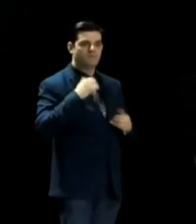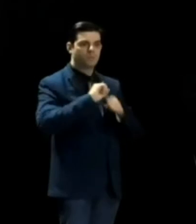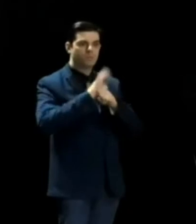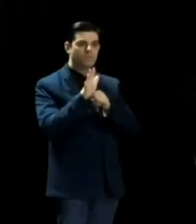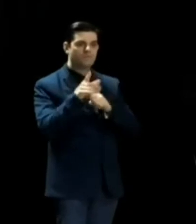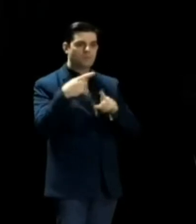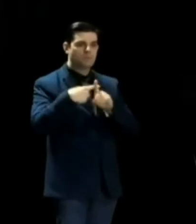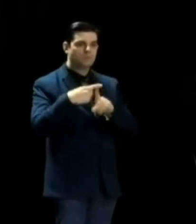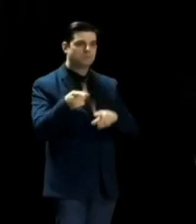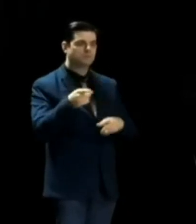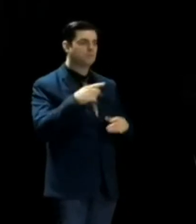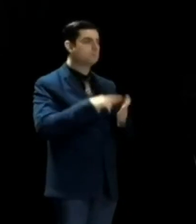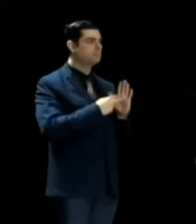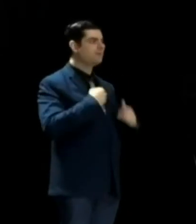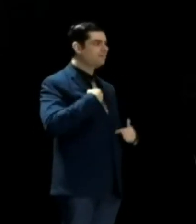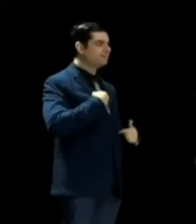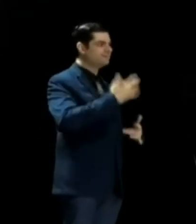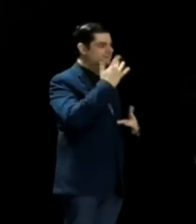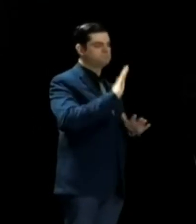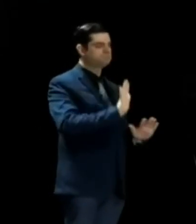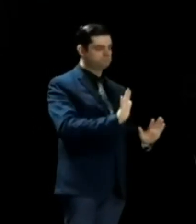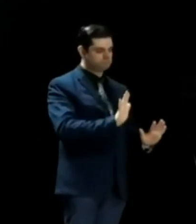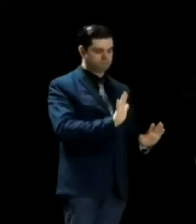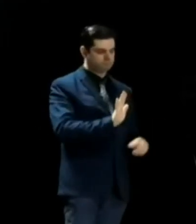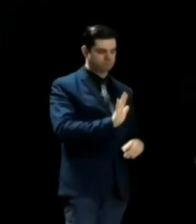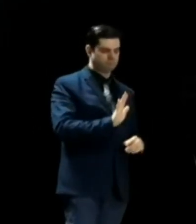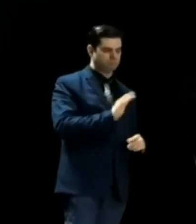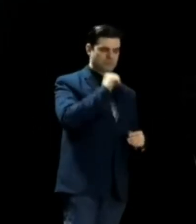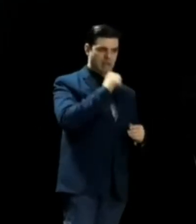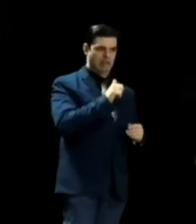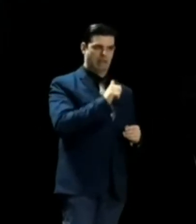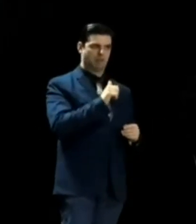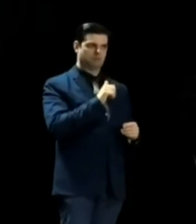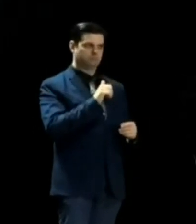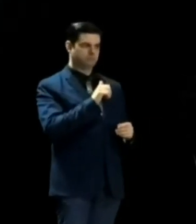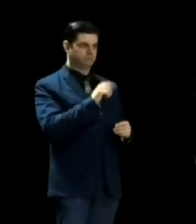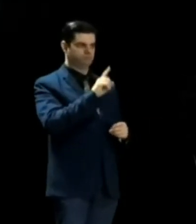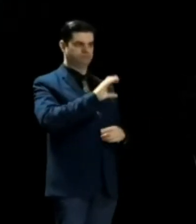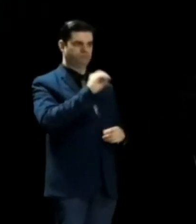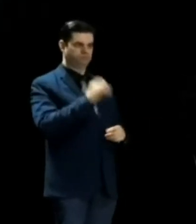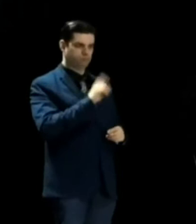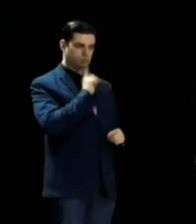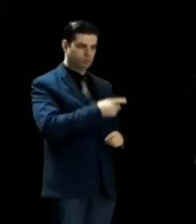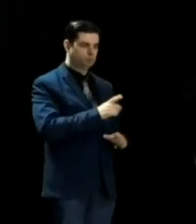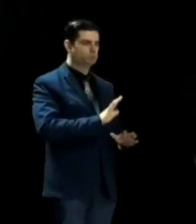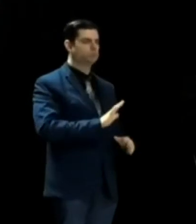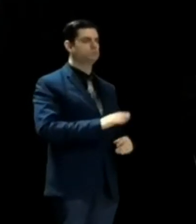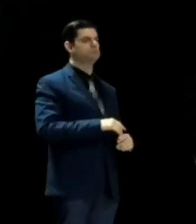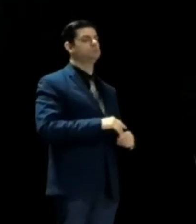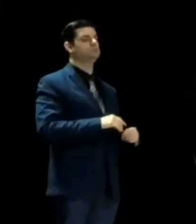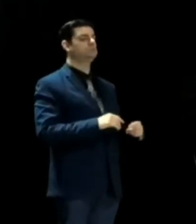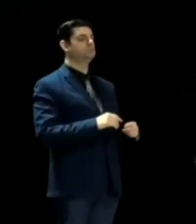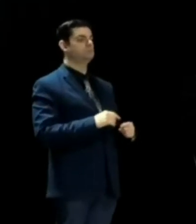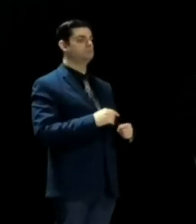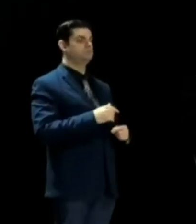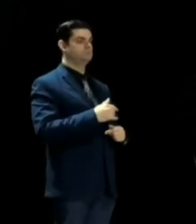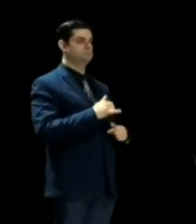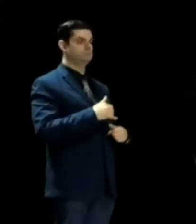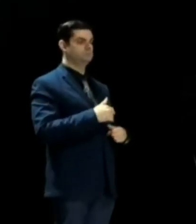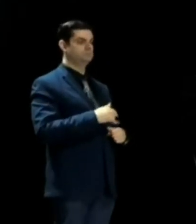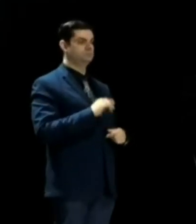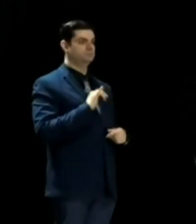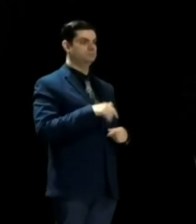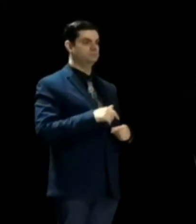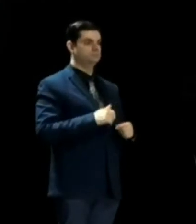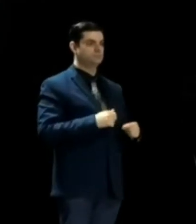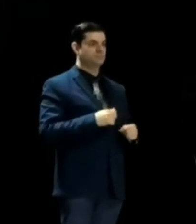of ours, we have almost 4,000 employees that have tested positive. That does not mean I was in direct contact with them. That does not mean